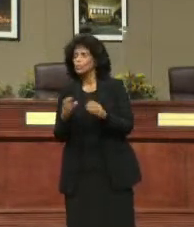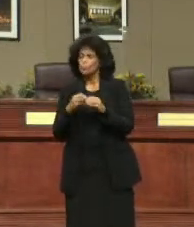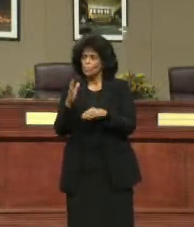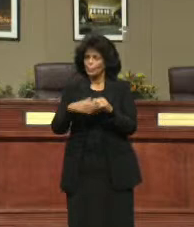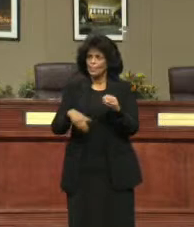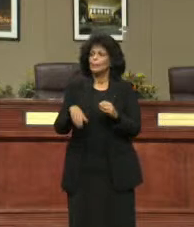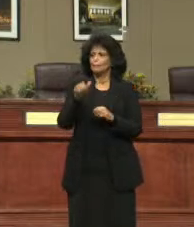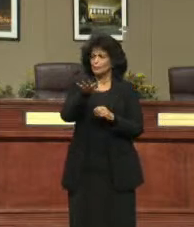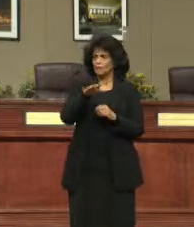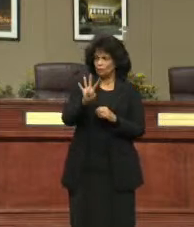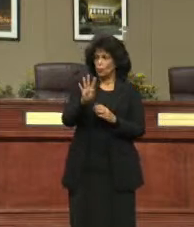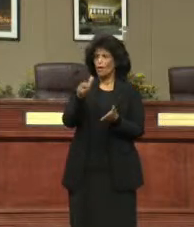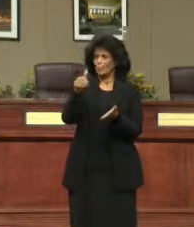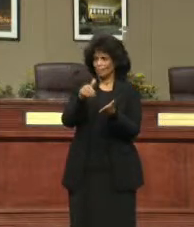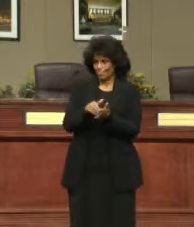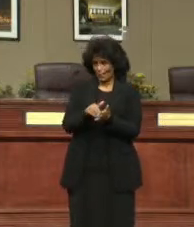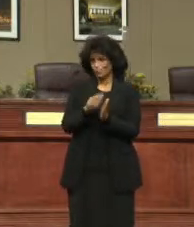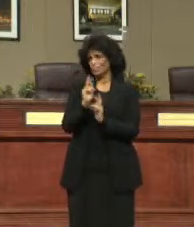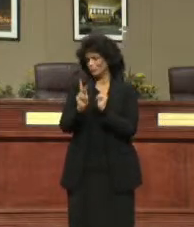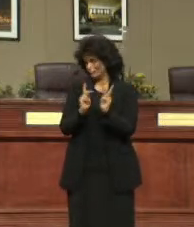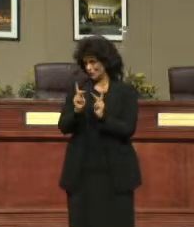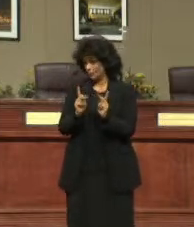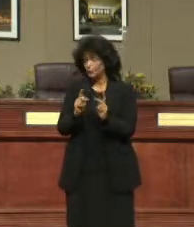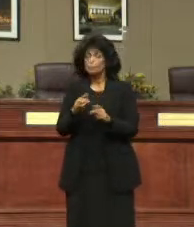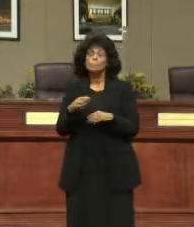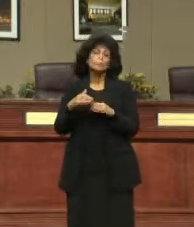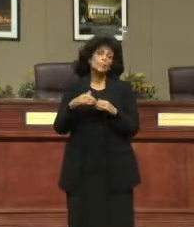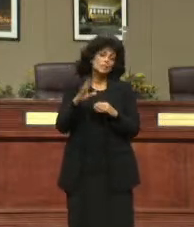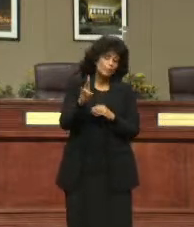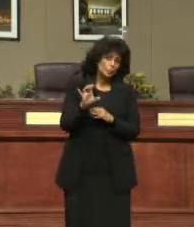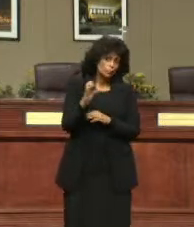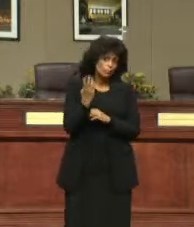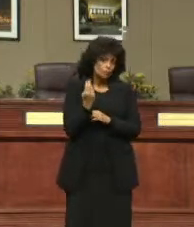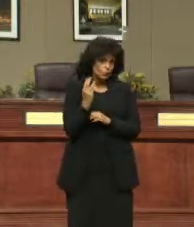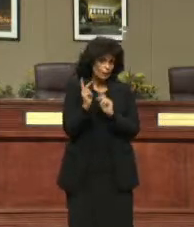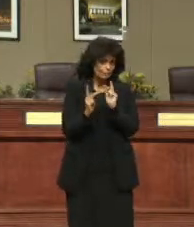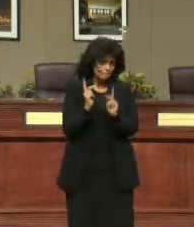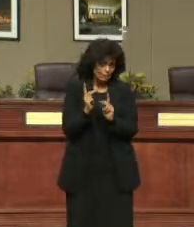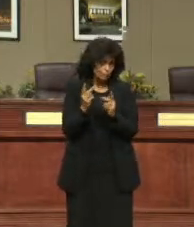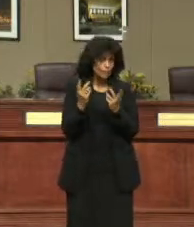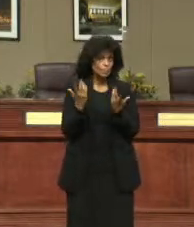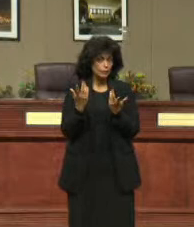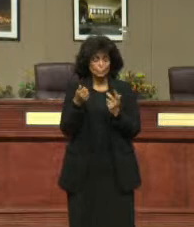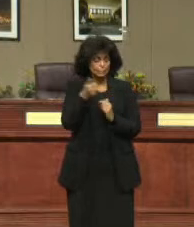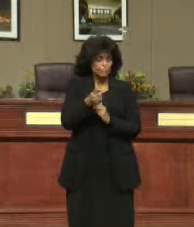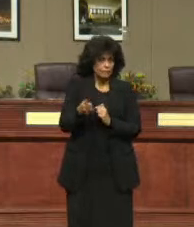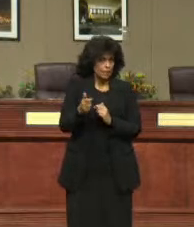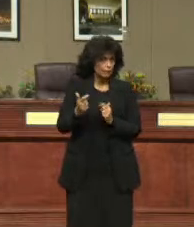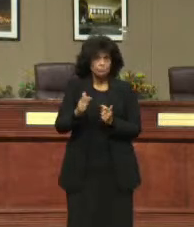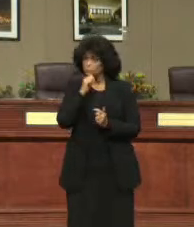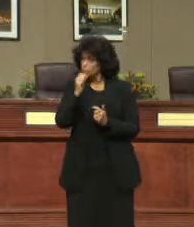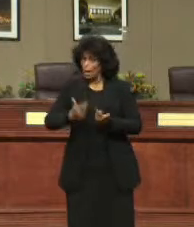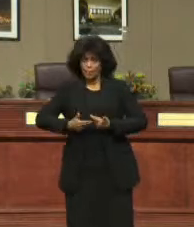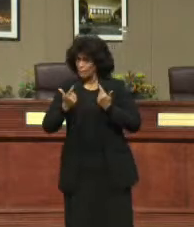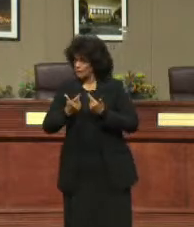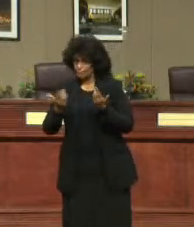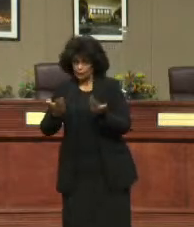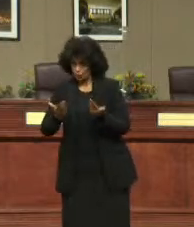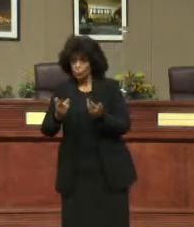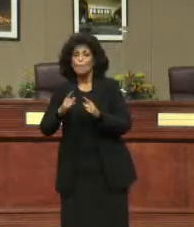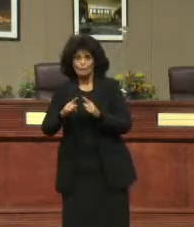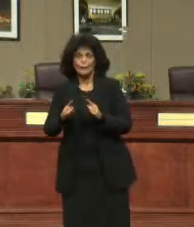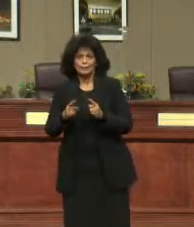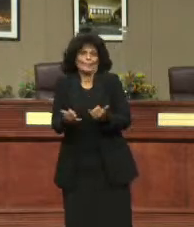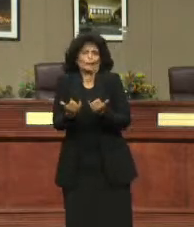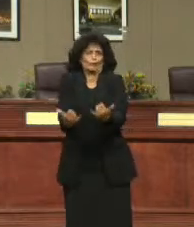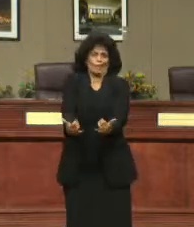54,461 individuals. 714 of them are individuals who are not residents of Orange County. The